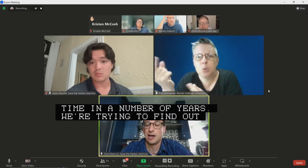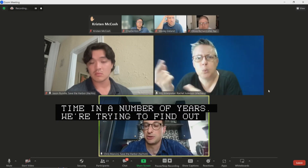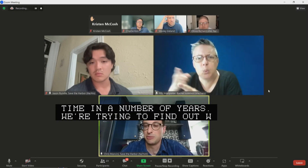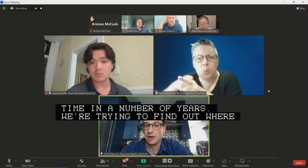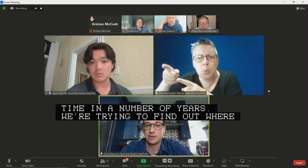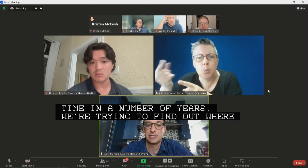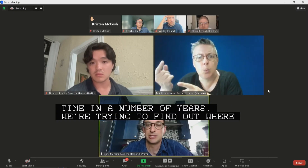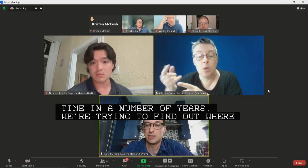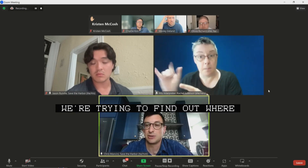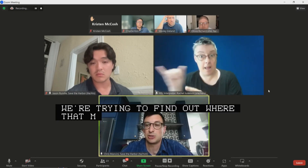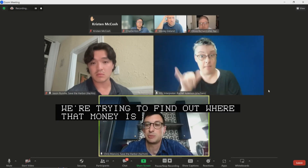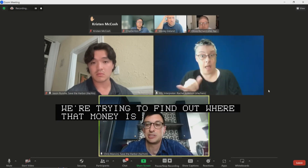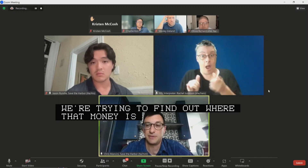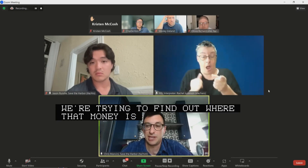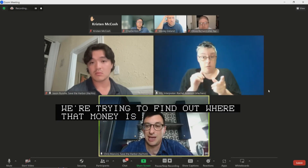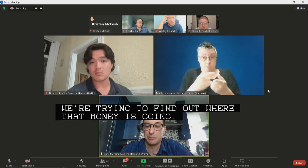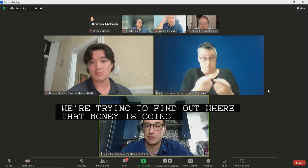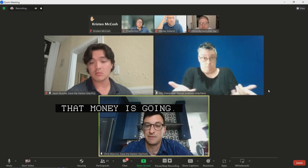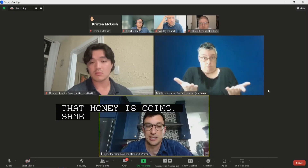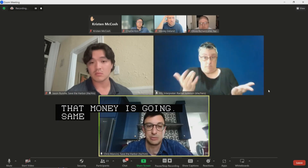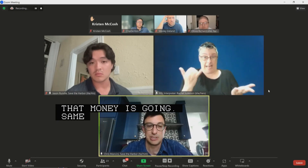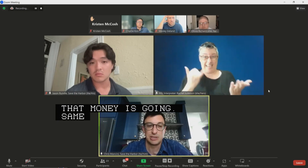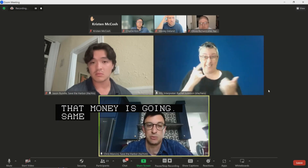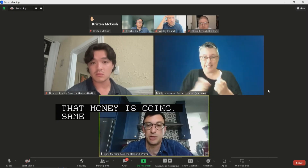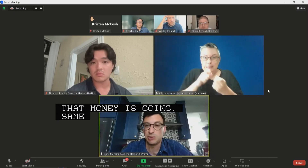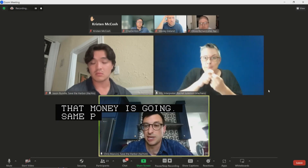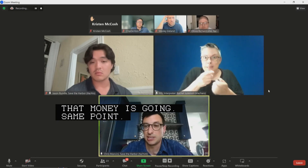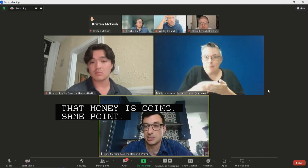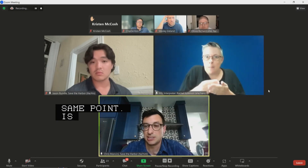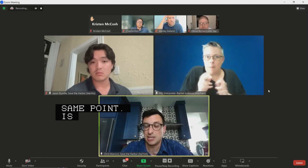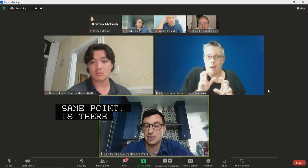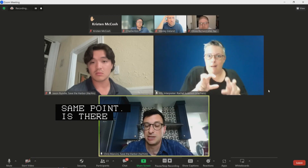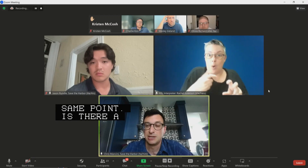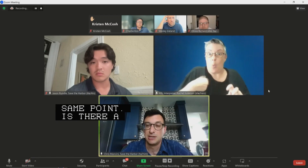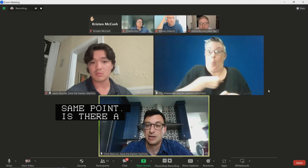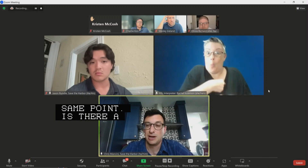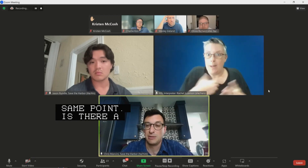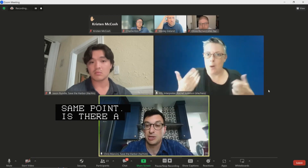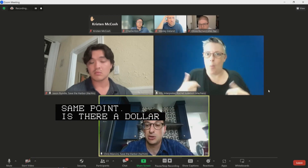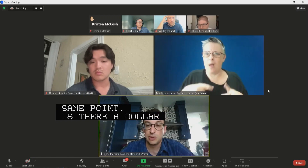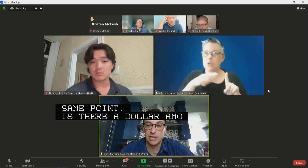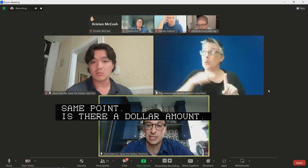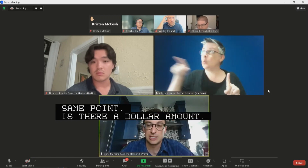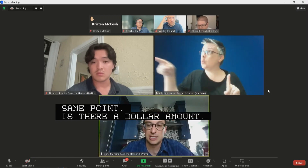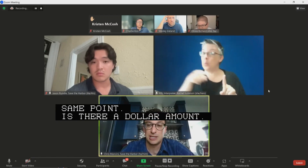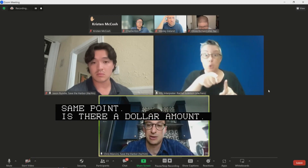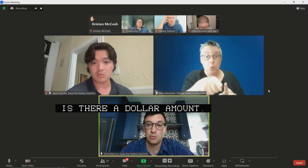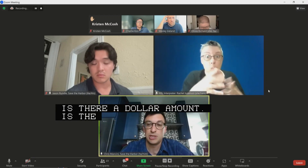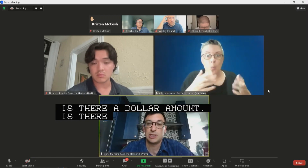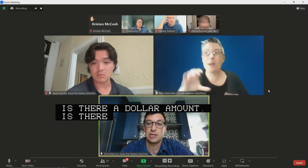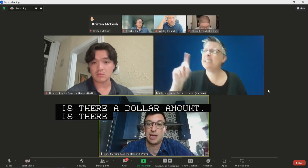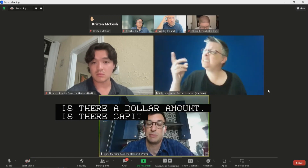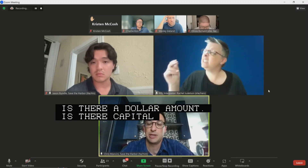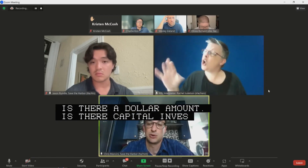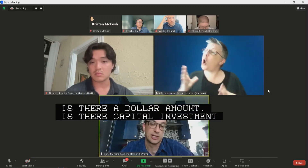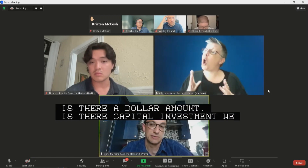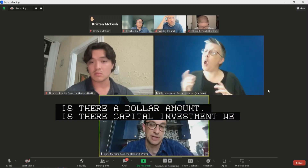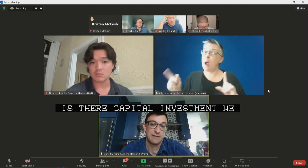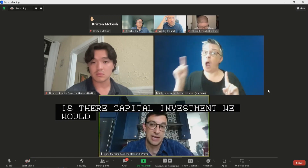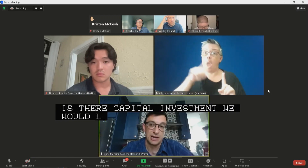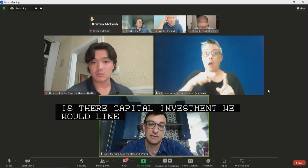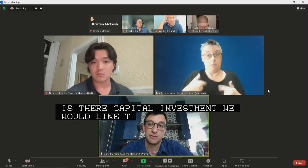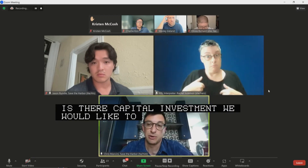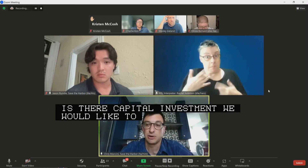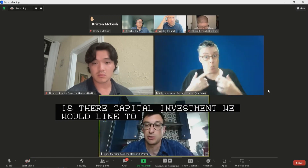a dollar amount? Is there specific capital investments that we would like to see and you would like to see that we can be